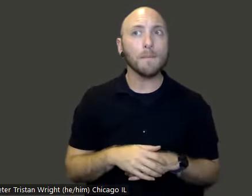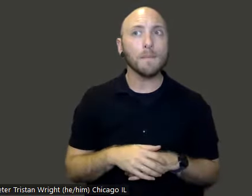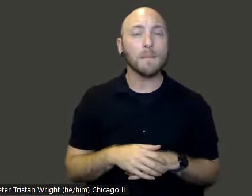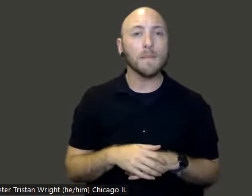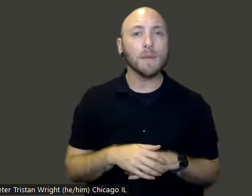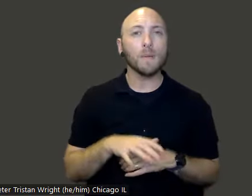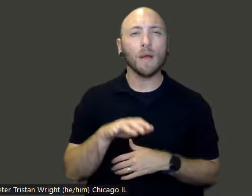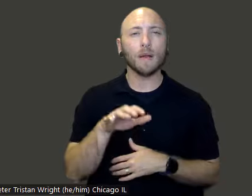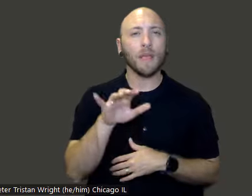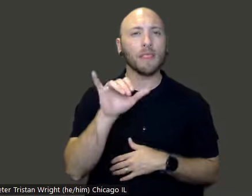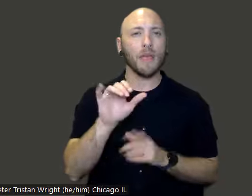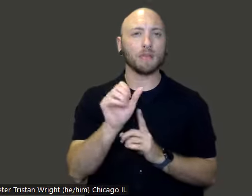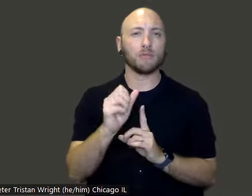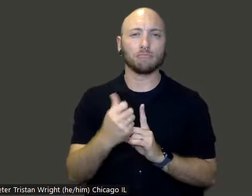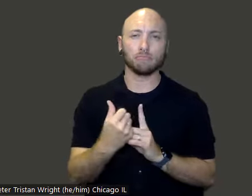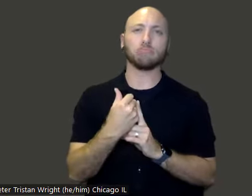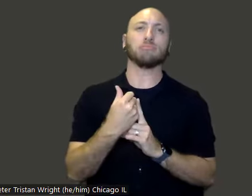situation.